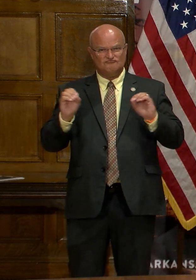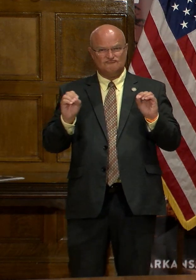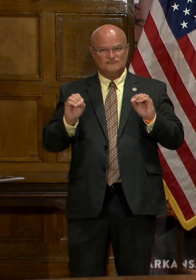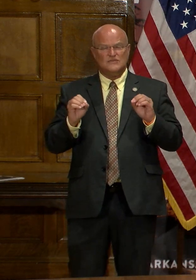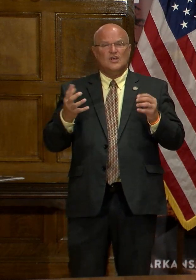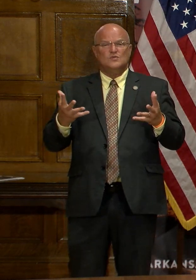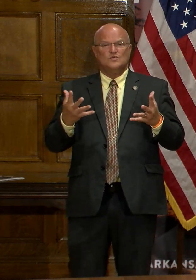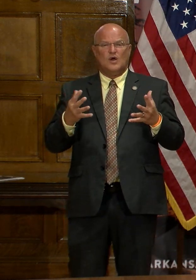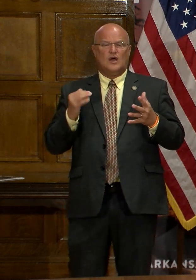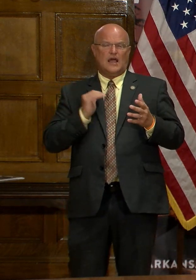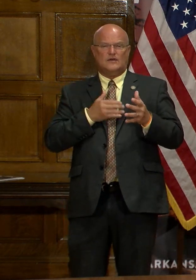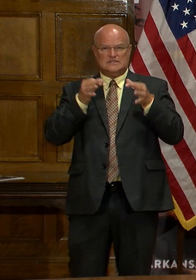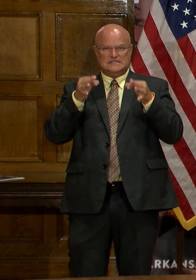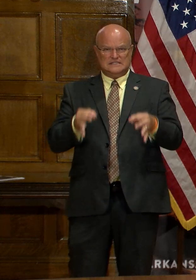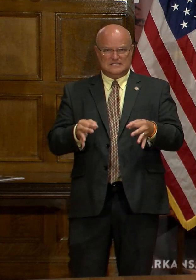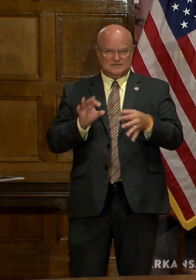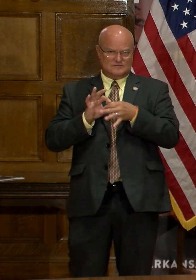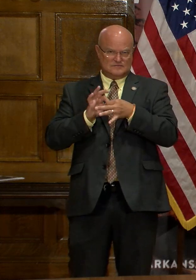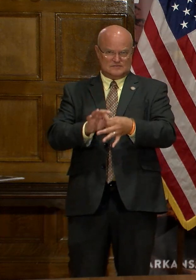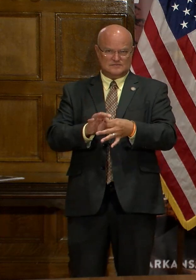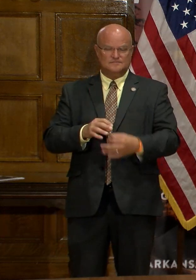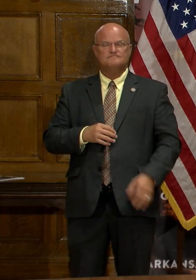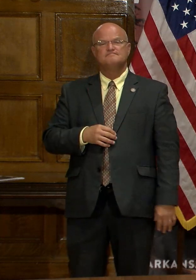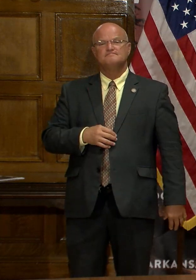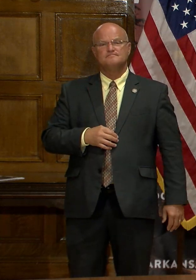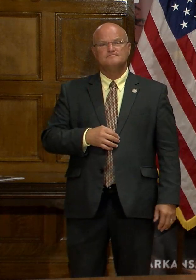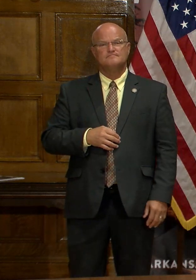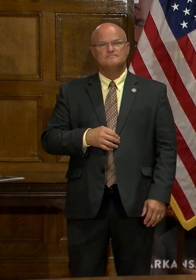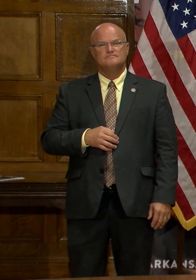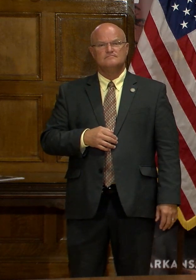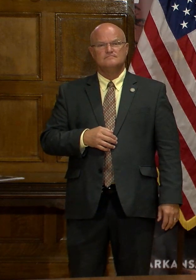what we're tying our decision-making to.